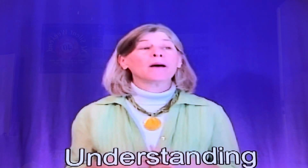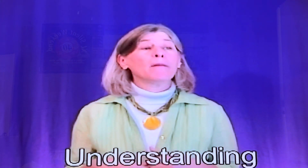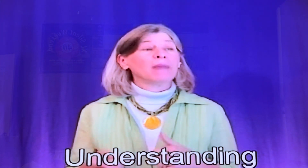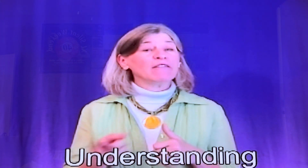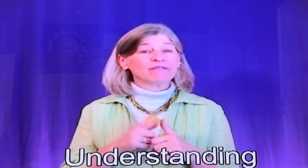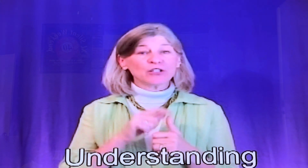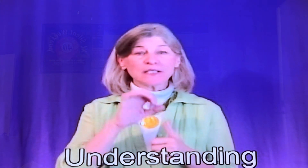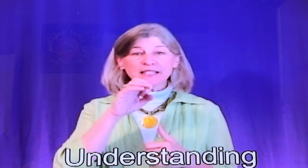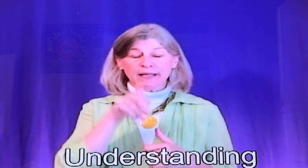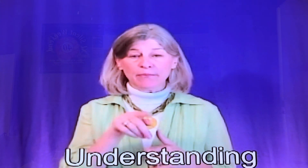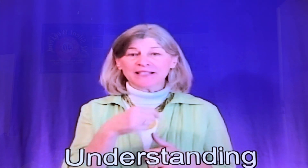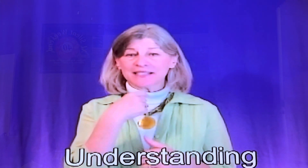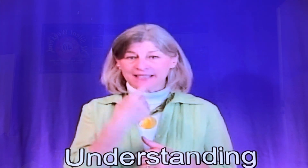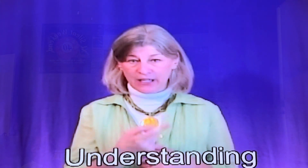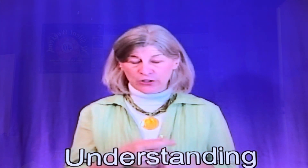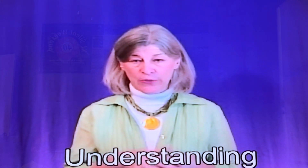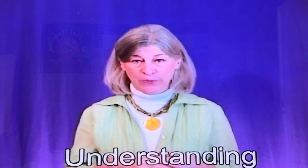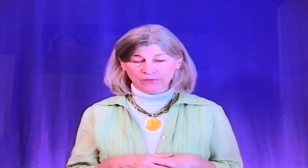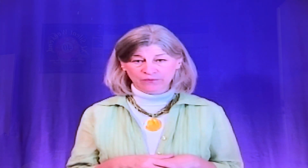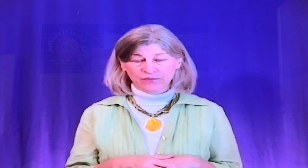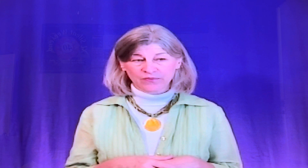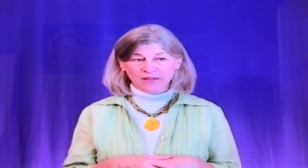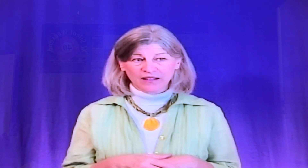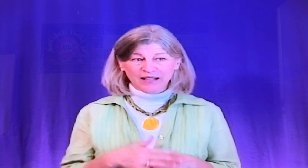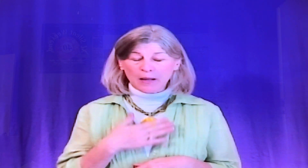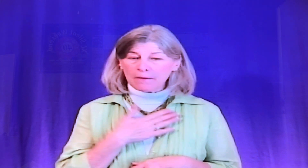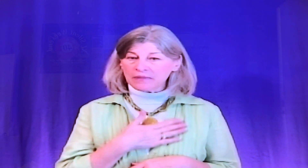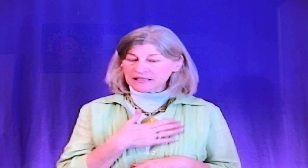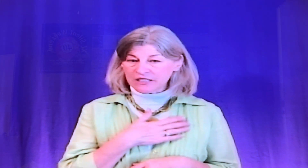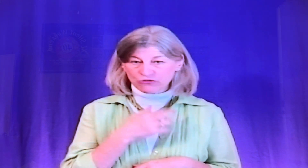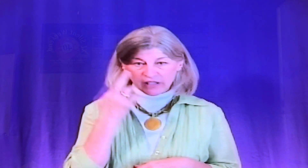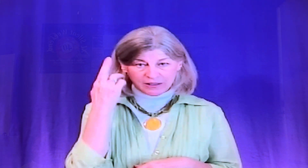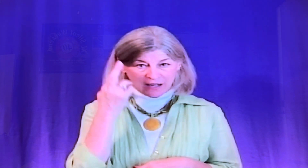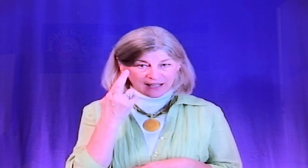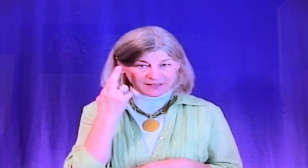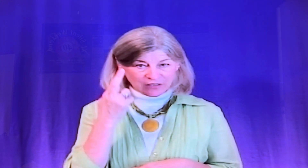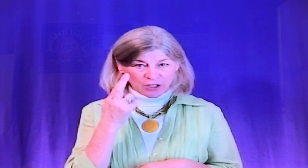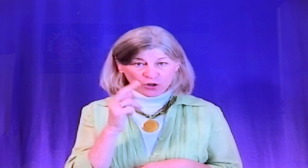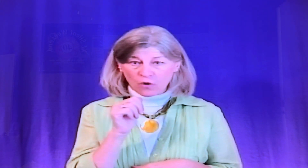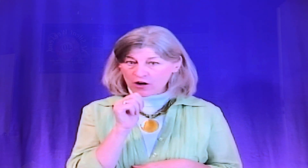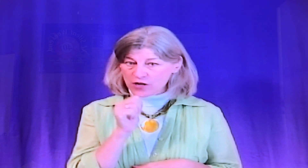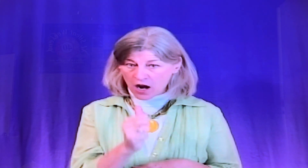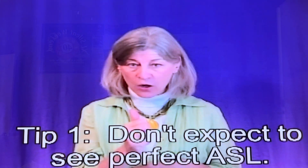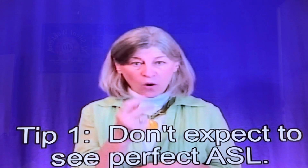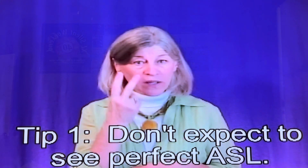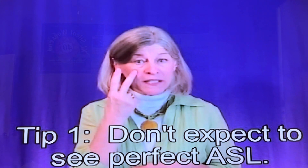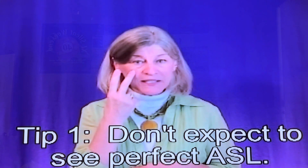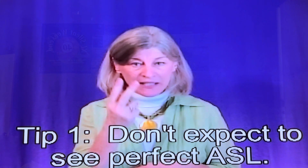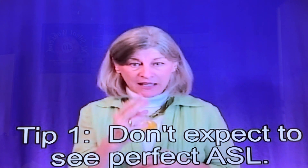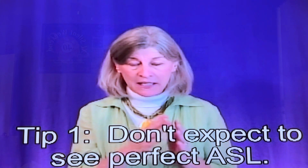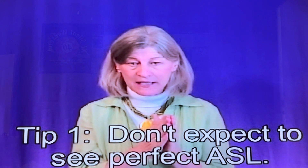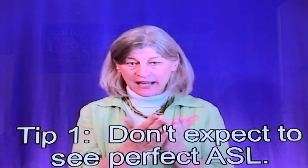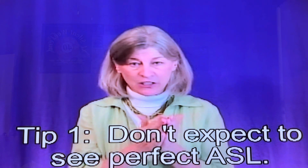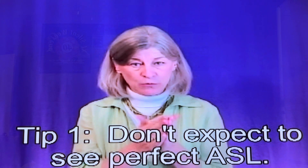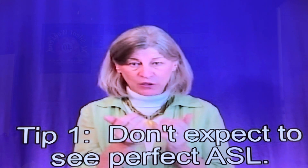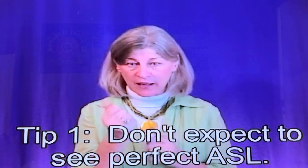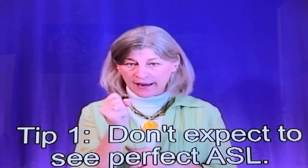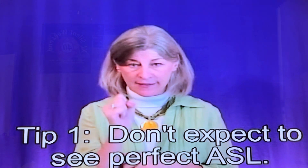My first tip is to tell you, please realize you are not going to see textbook ASL.